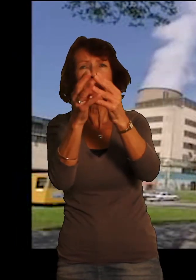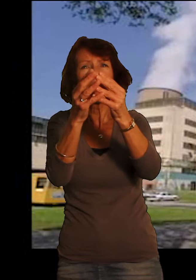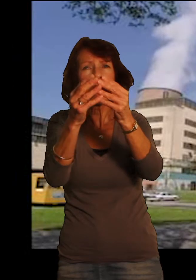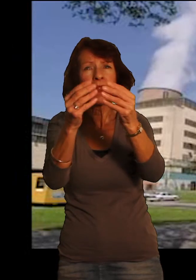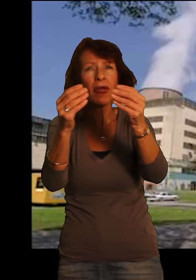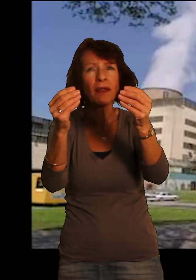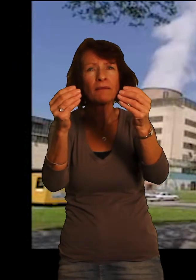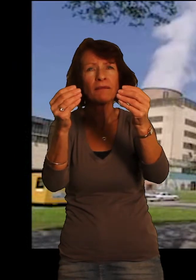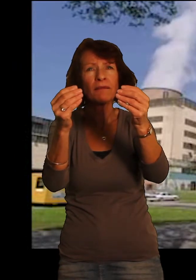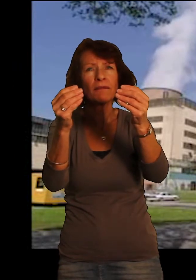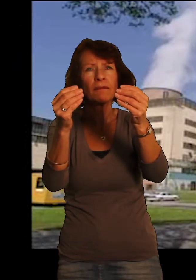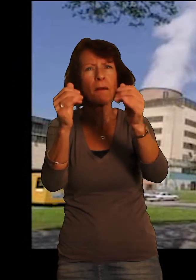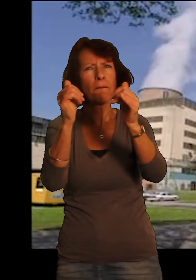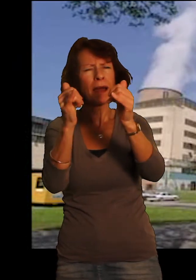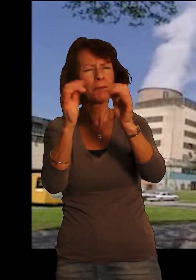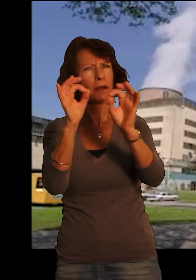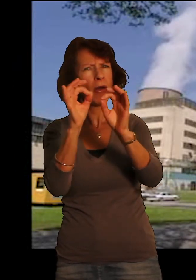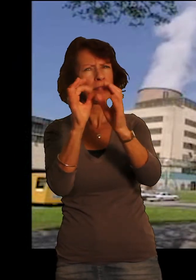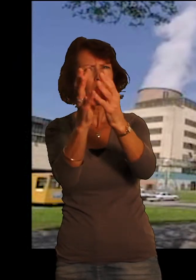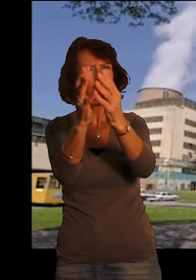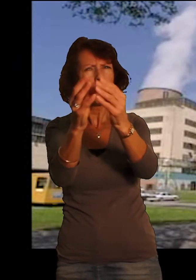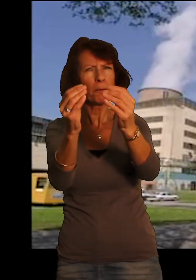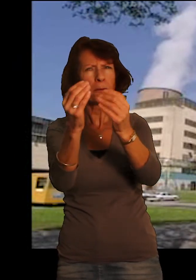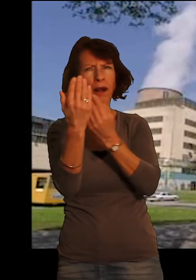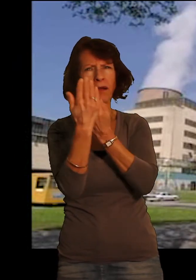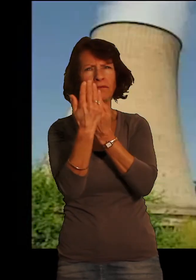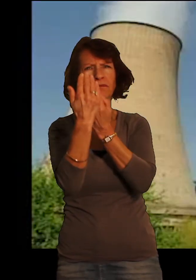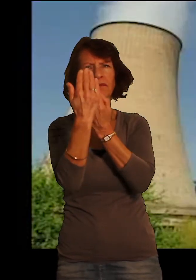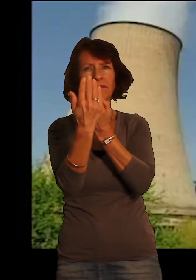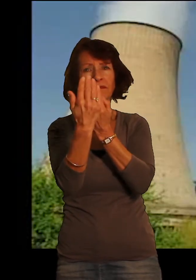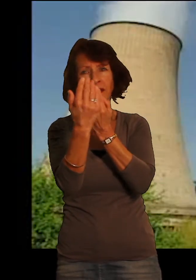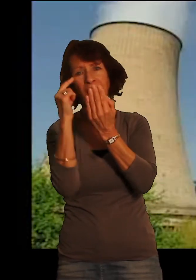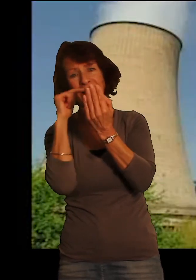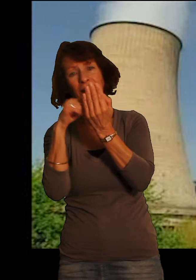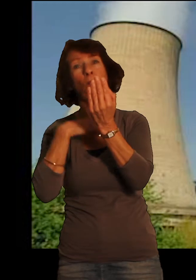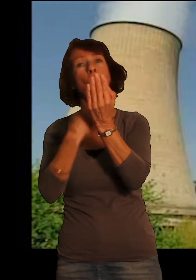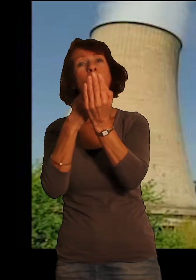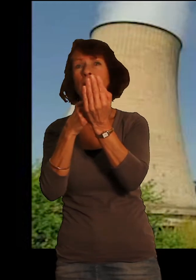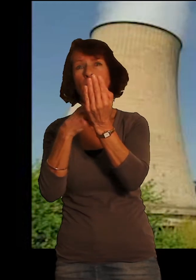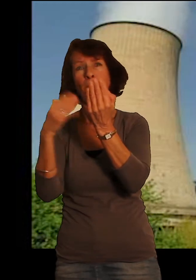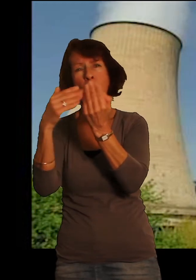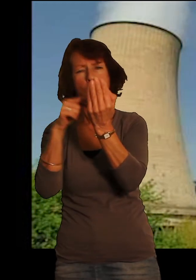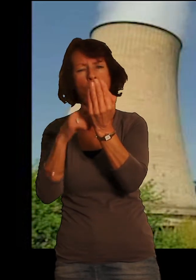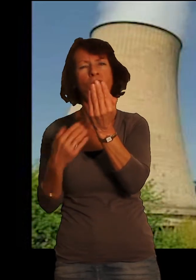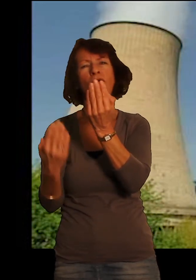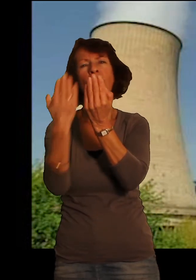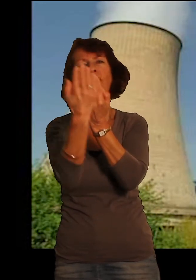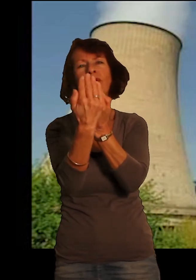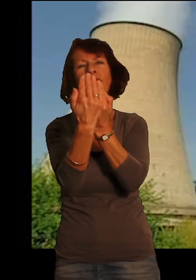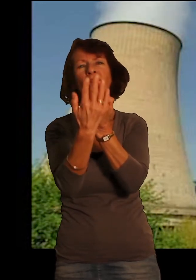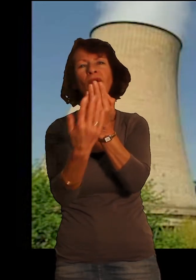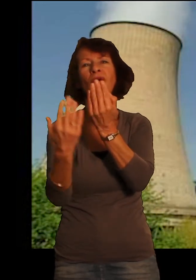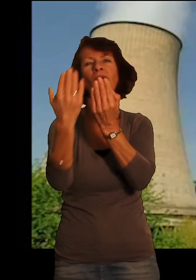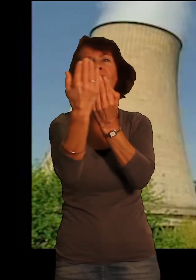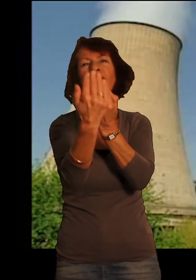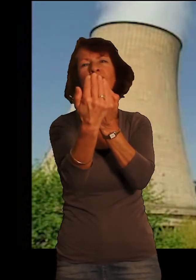According to the British Nuclear Group, Calder Hall generated enough power to run a 3-bar radiator for 2.85 million years